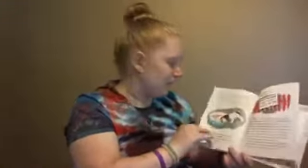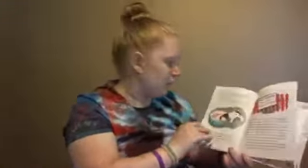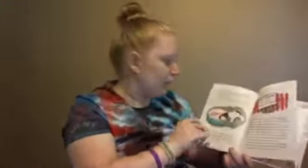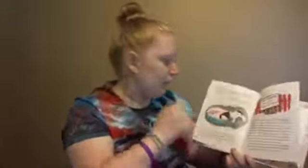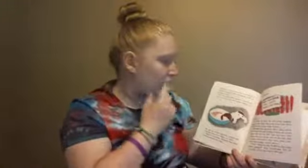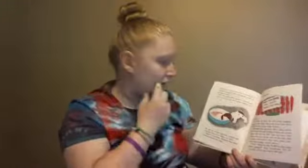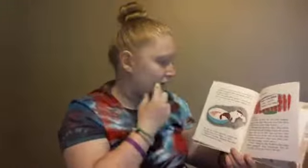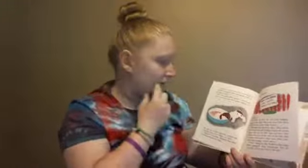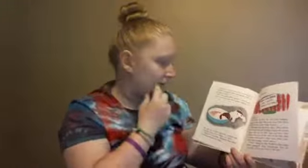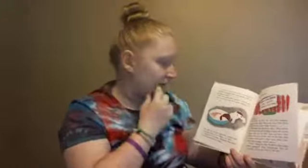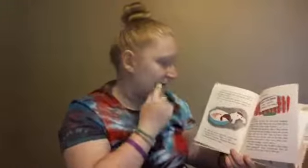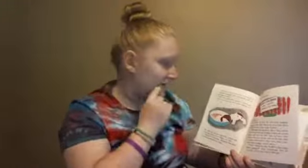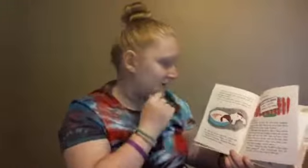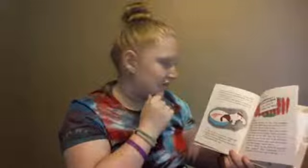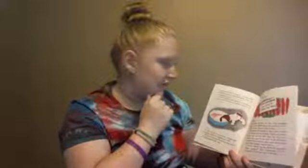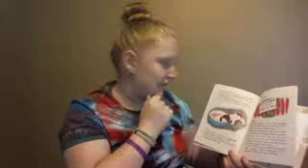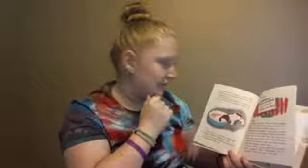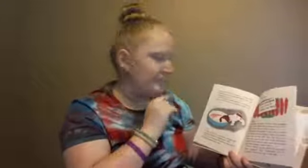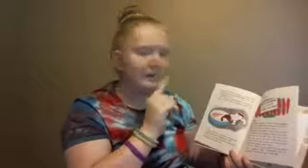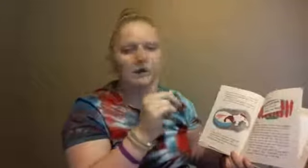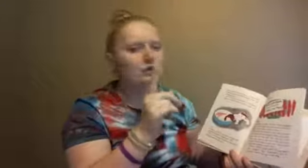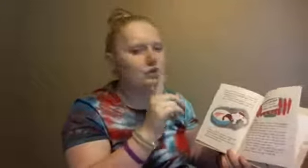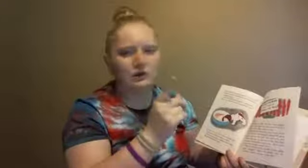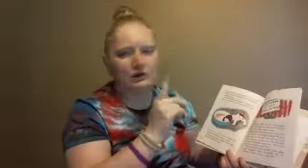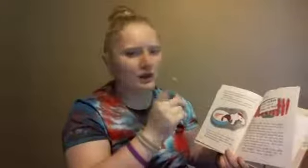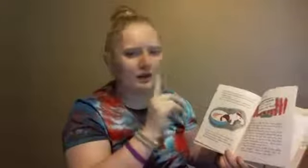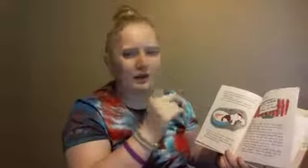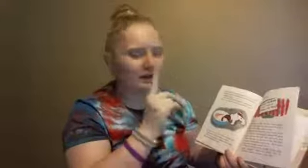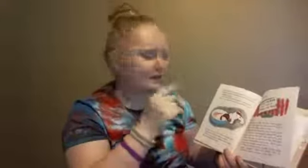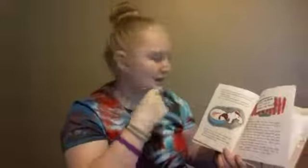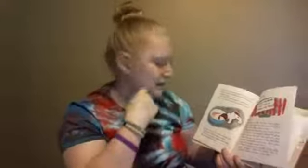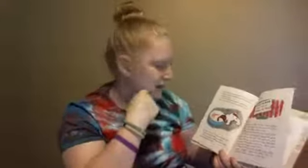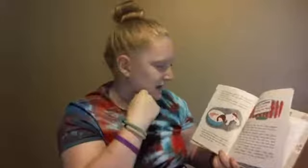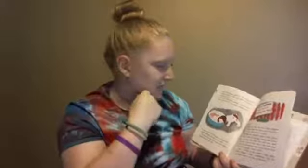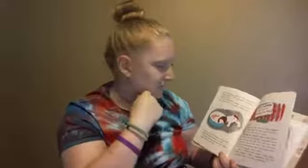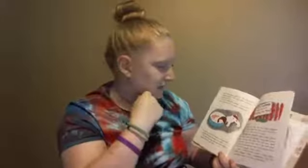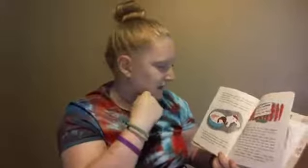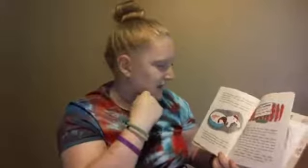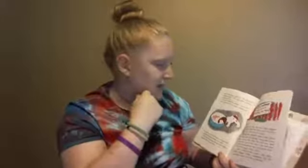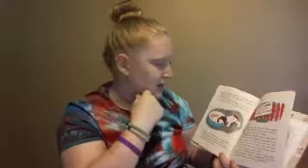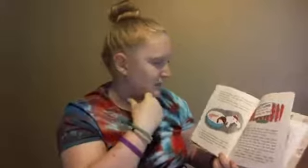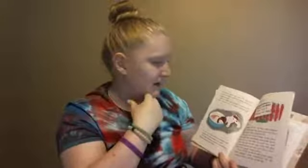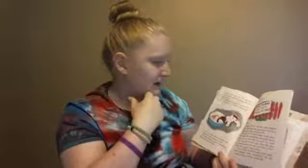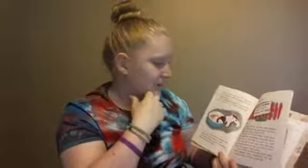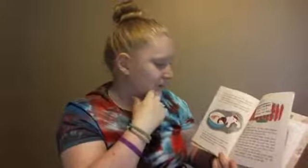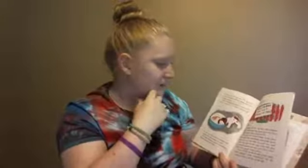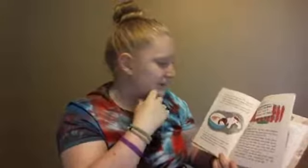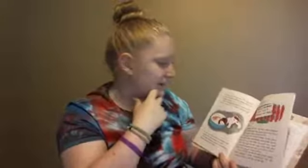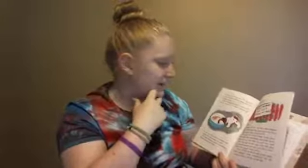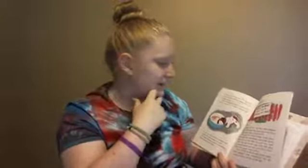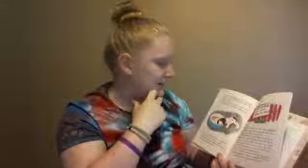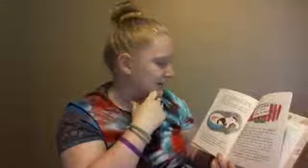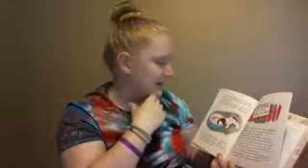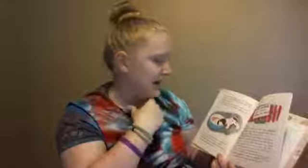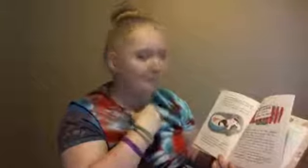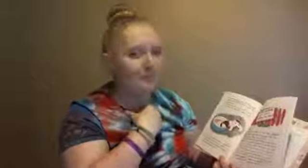holes in their fences, she said. No chocolate custard tonight. and she made them go straight to bed, so